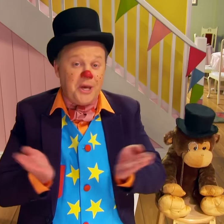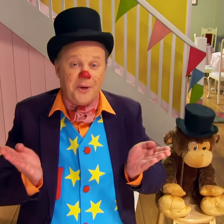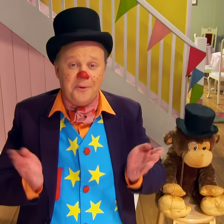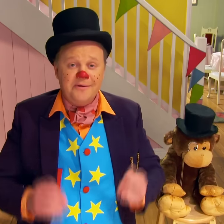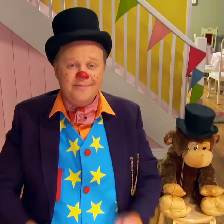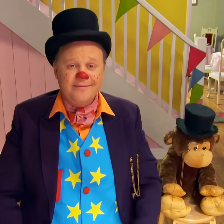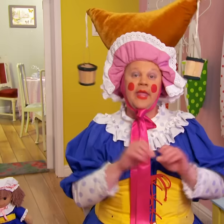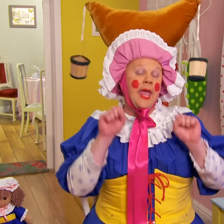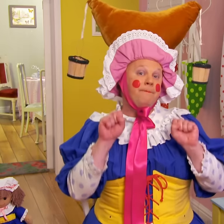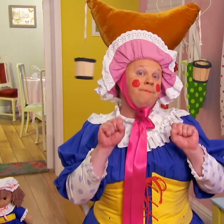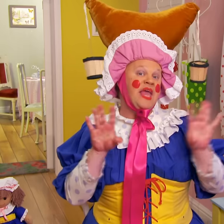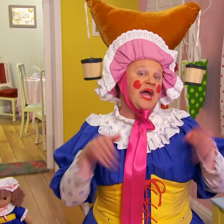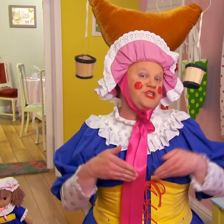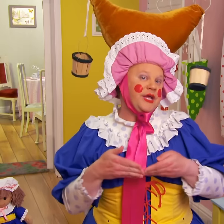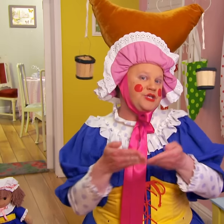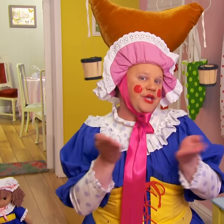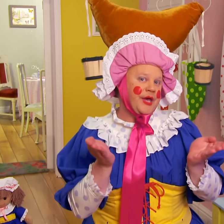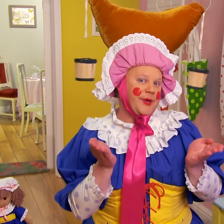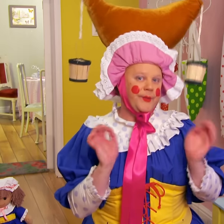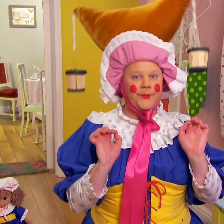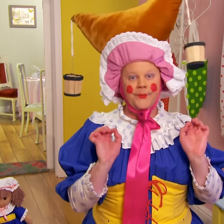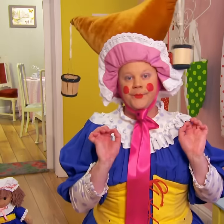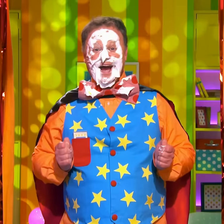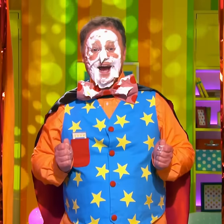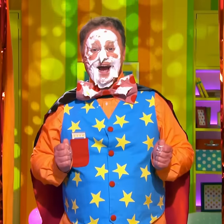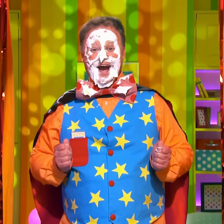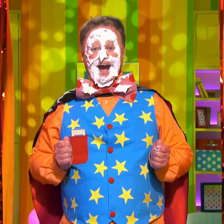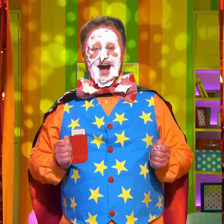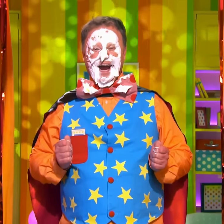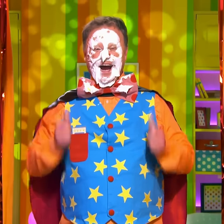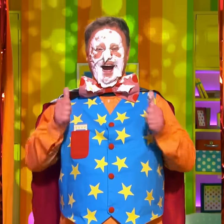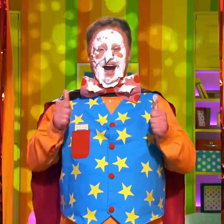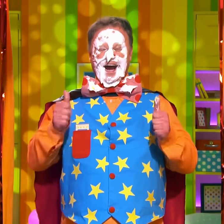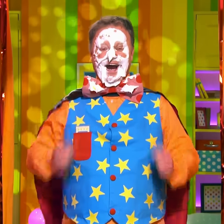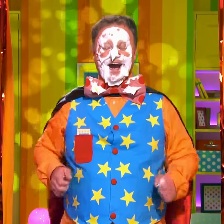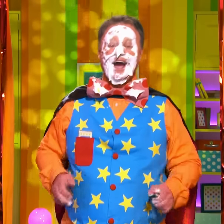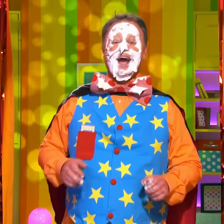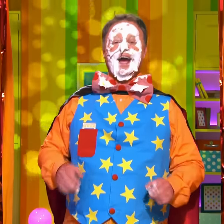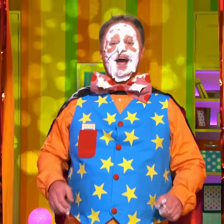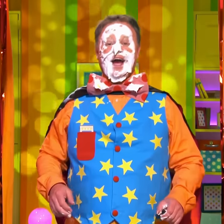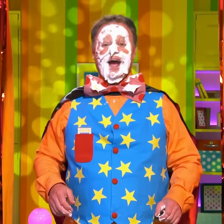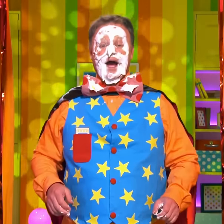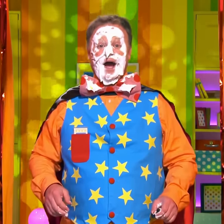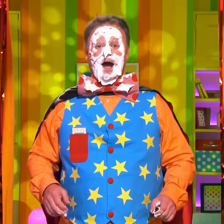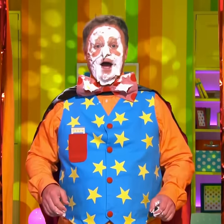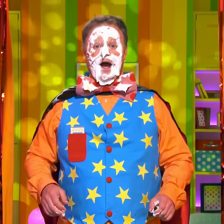show. Magic show. Thank you, Mr. Tumble. We think you're a